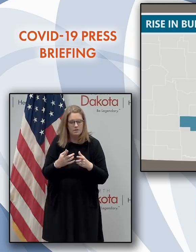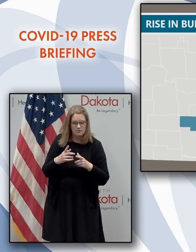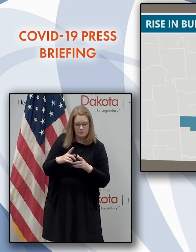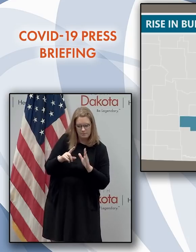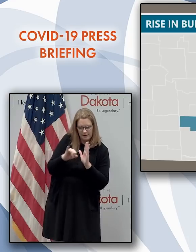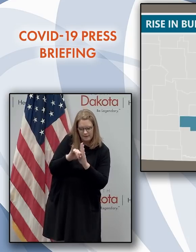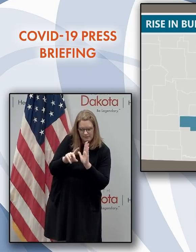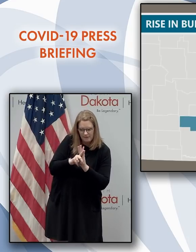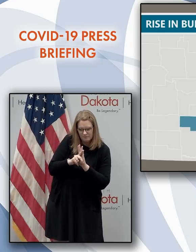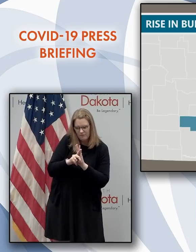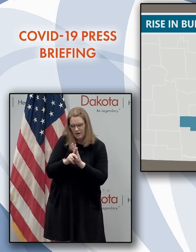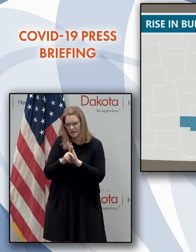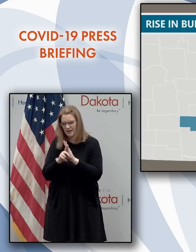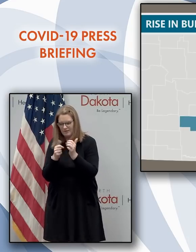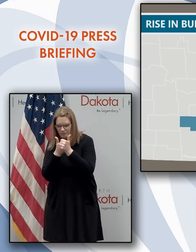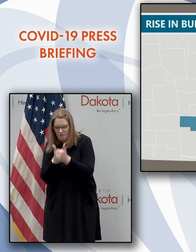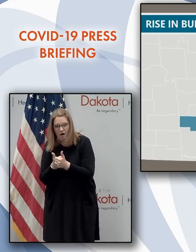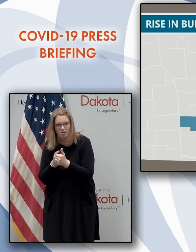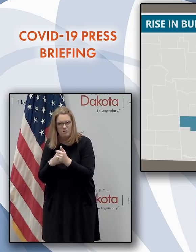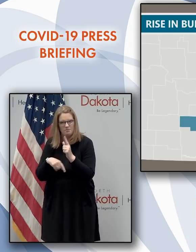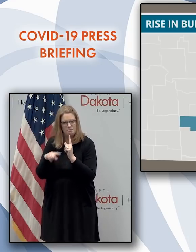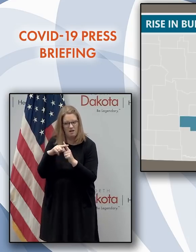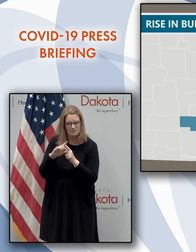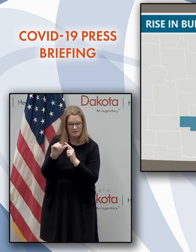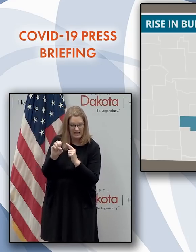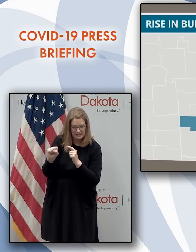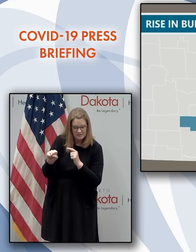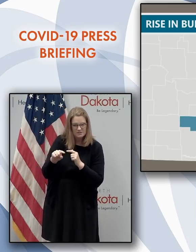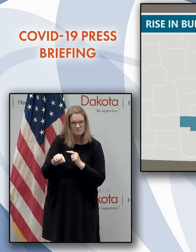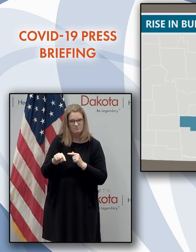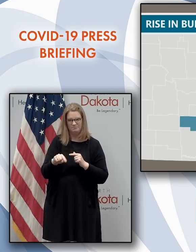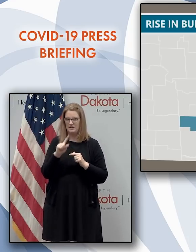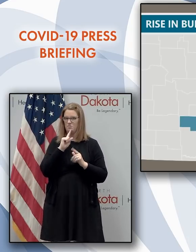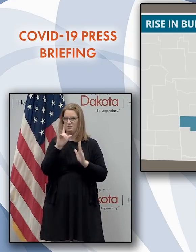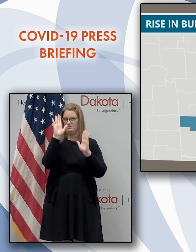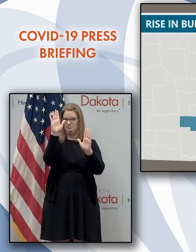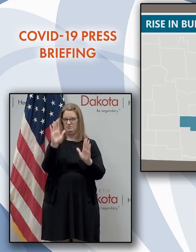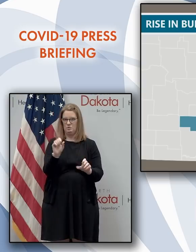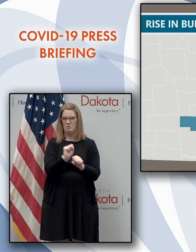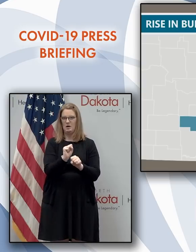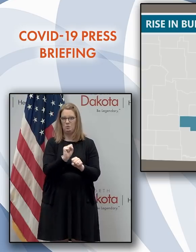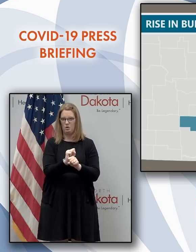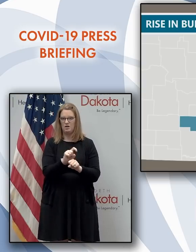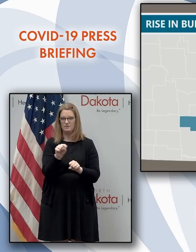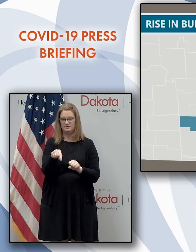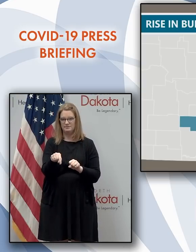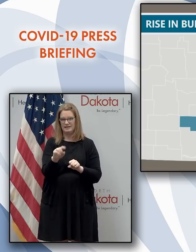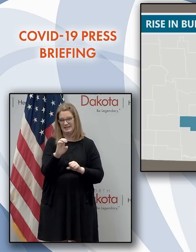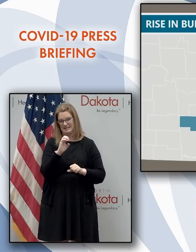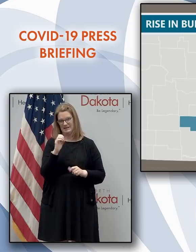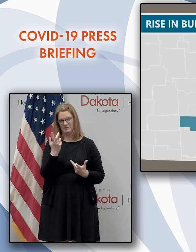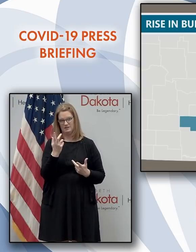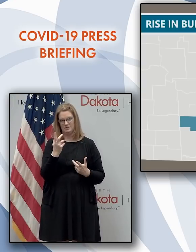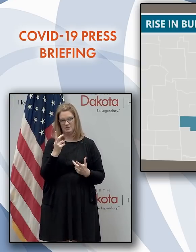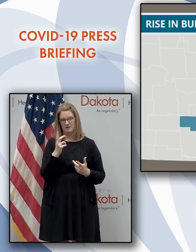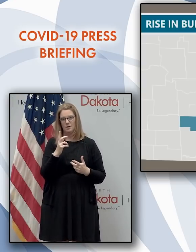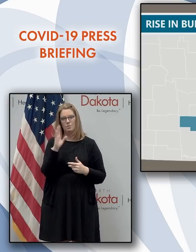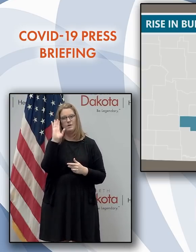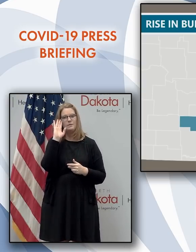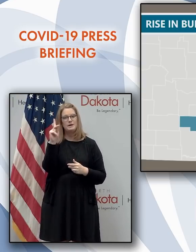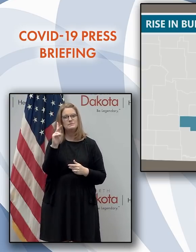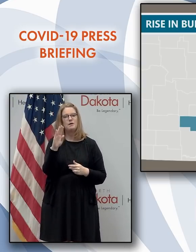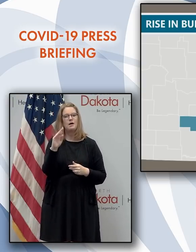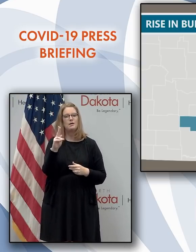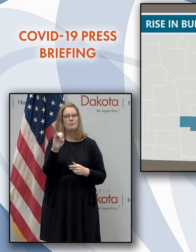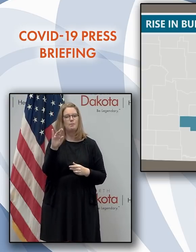and trace positive cases, and there's been great work done here on this side of the river, on the east side of the river, with the Bismarck-Burley